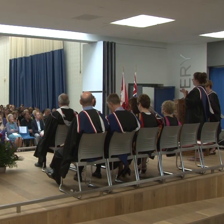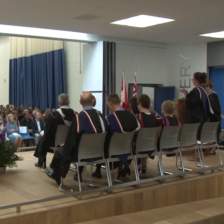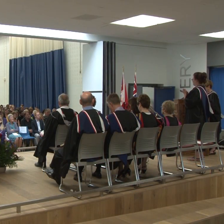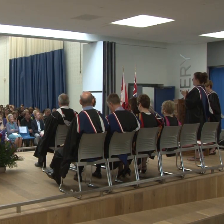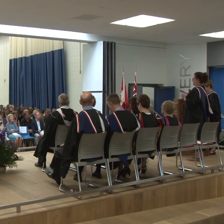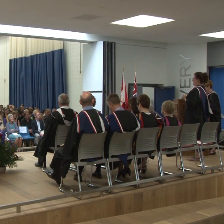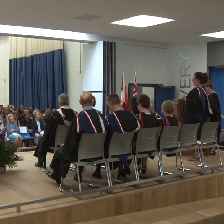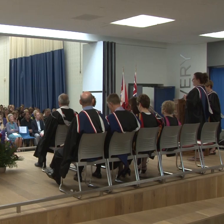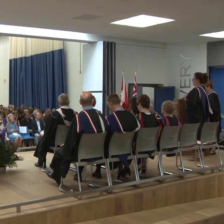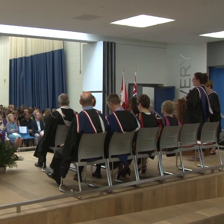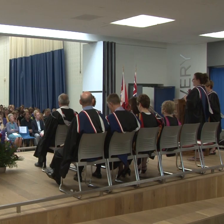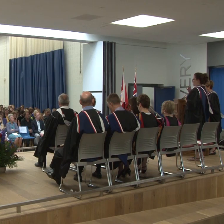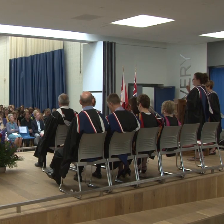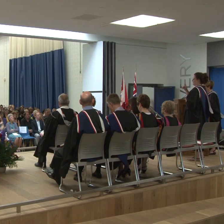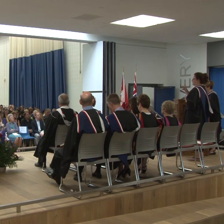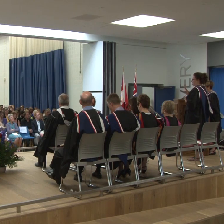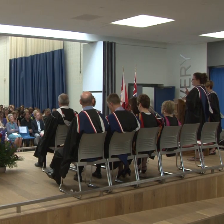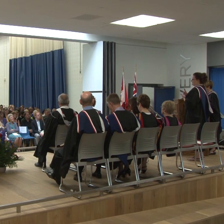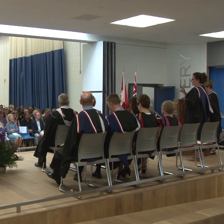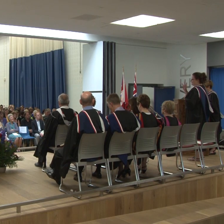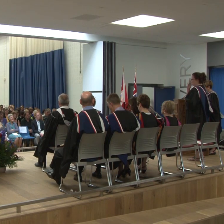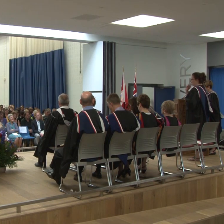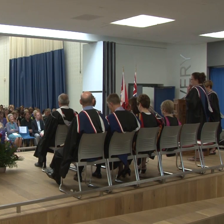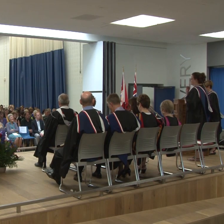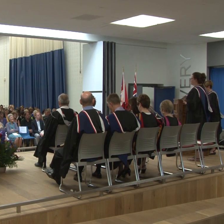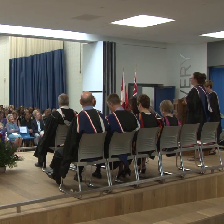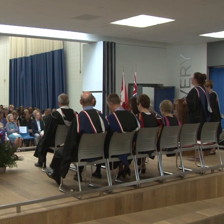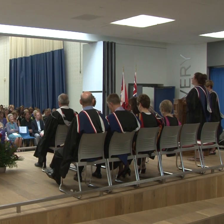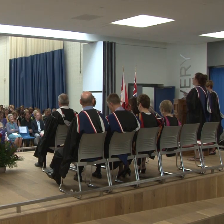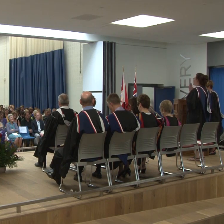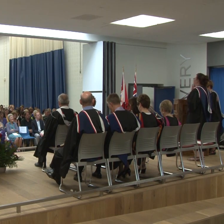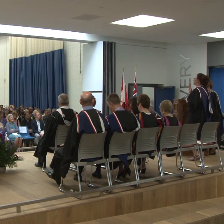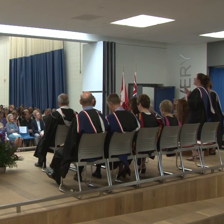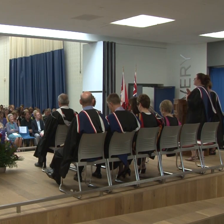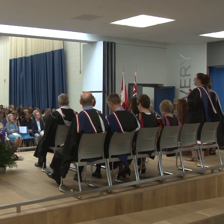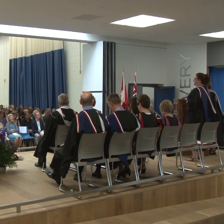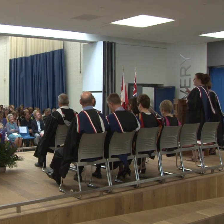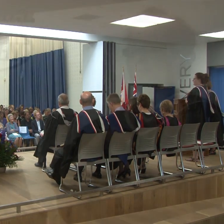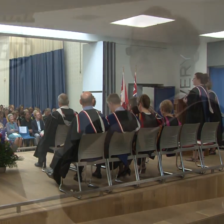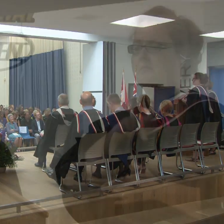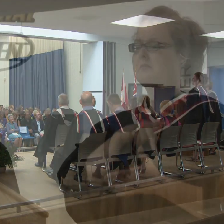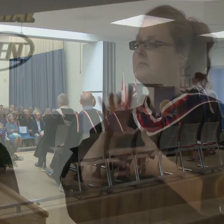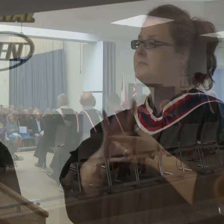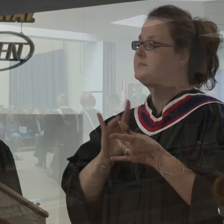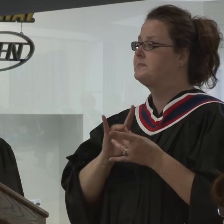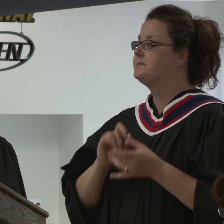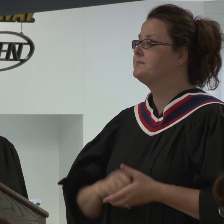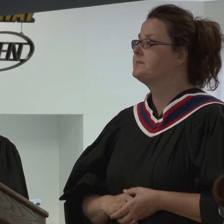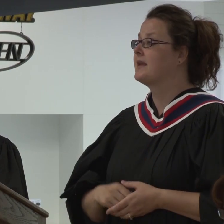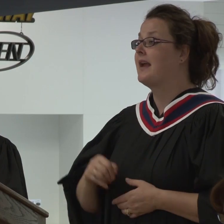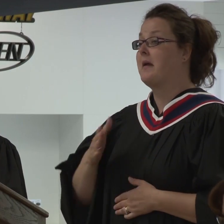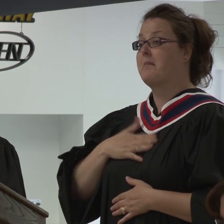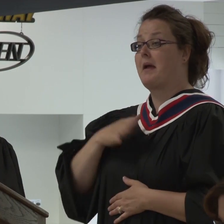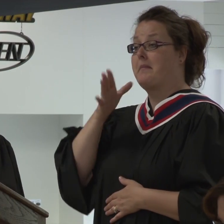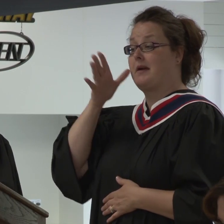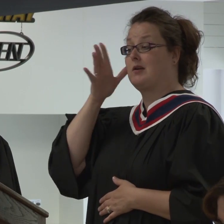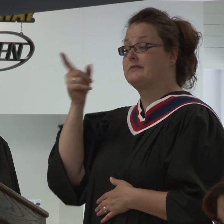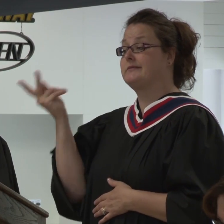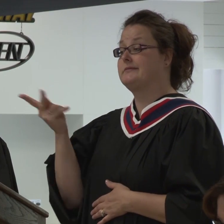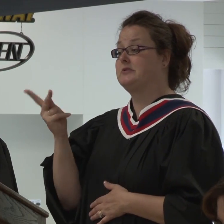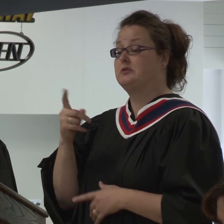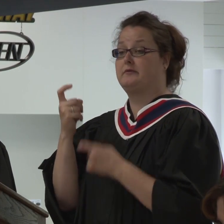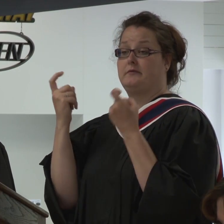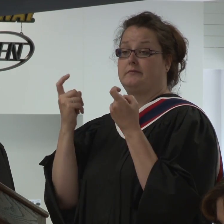education. I will share with you a very personal story. When my parents celebrated their